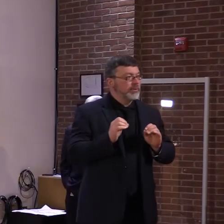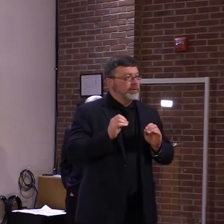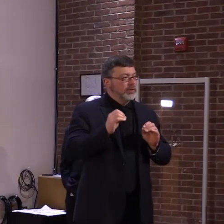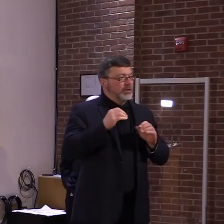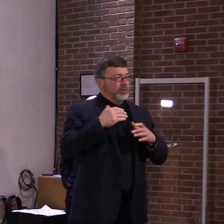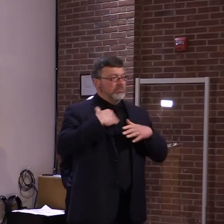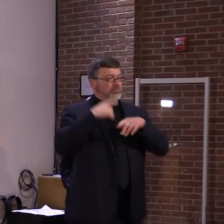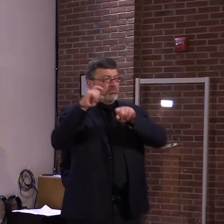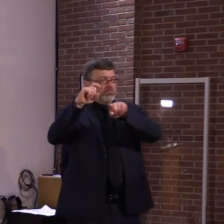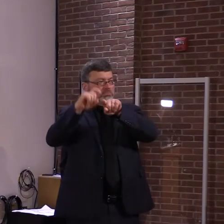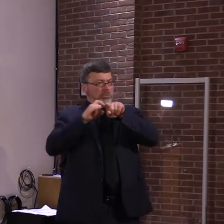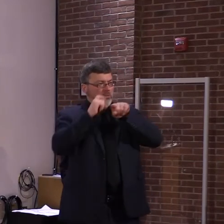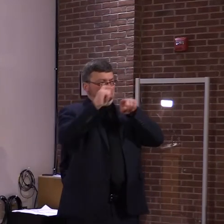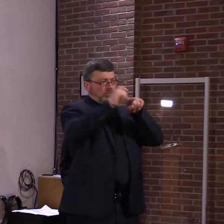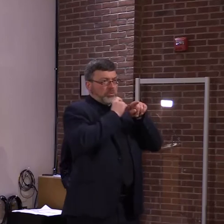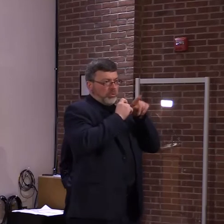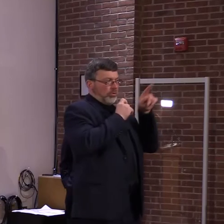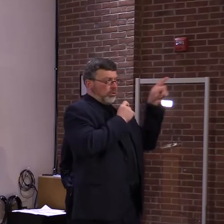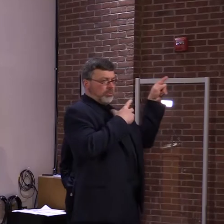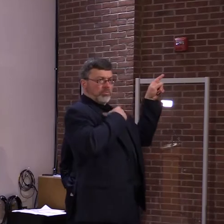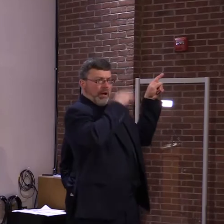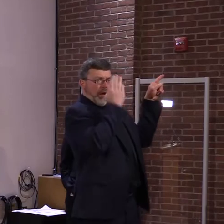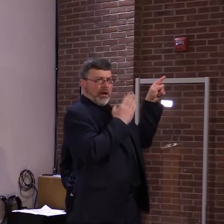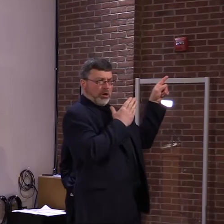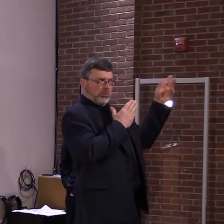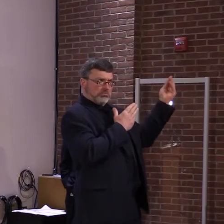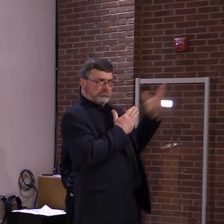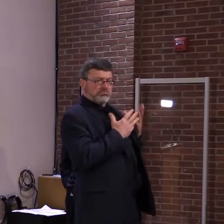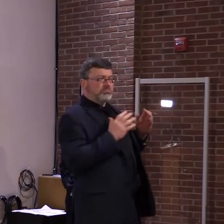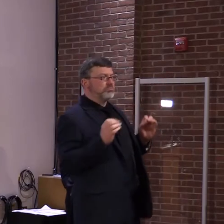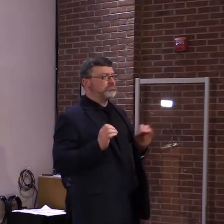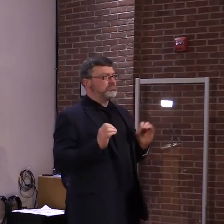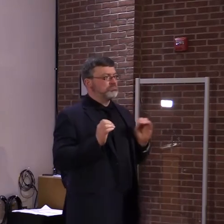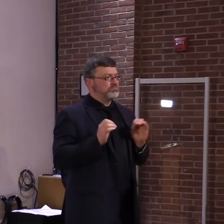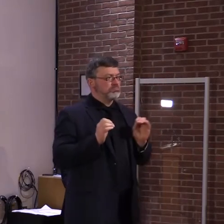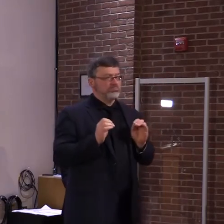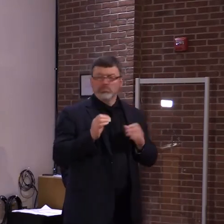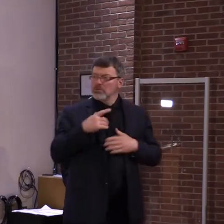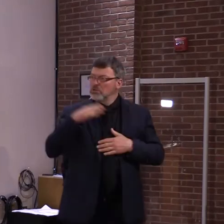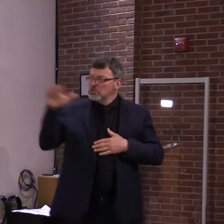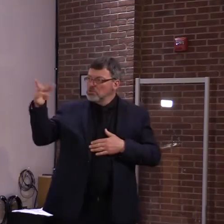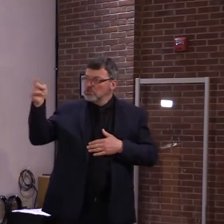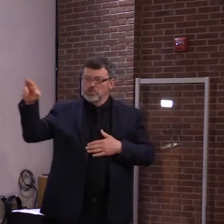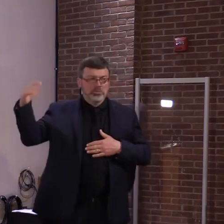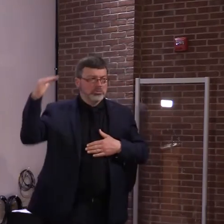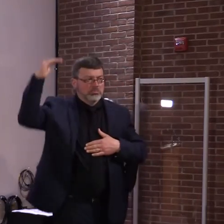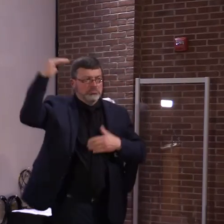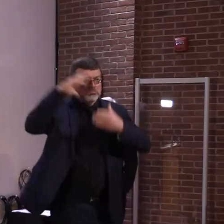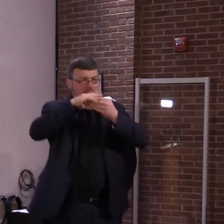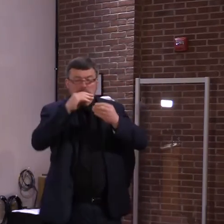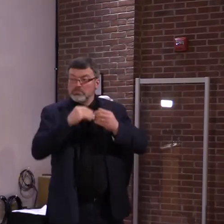up, but it could be happening. I just hadn't heard of it. Dr. Levine?